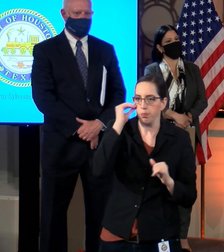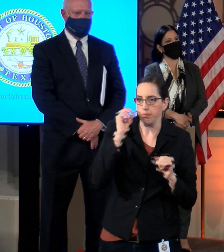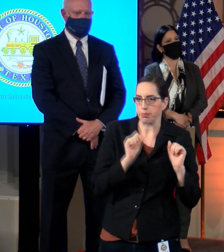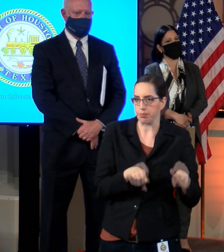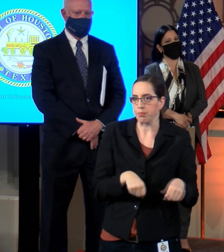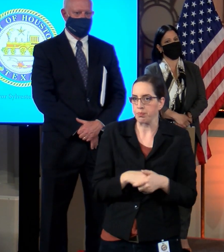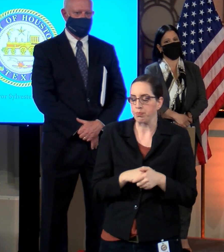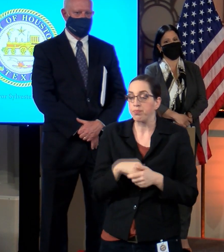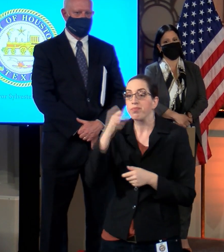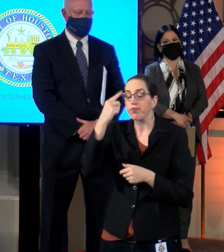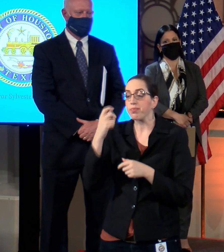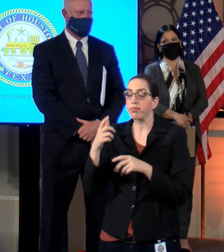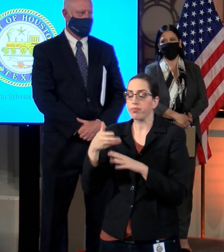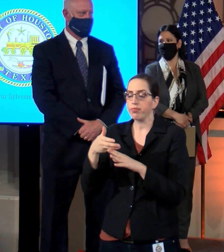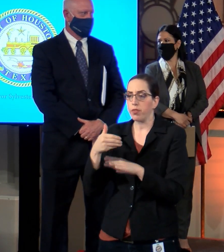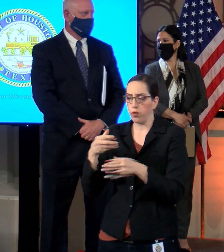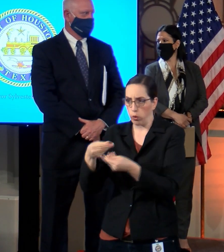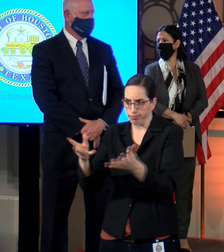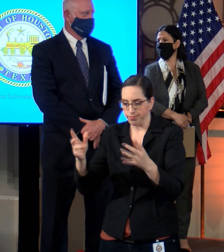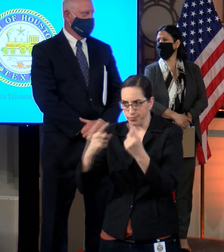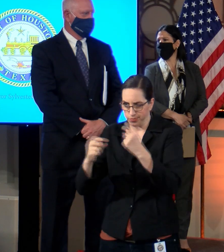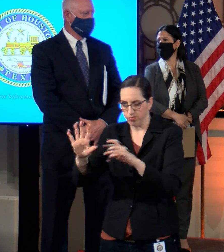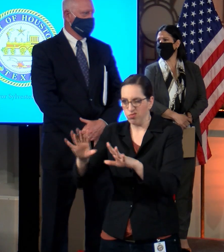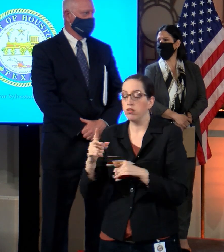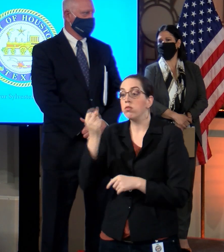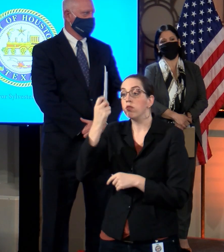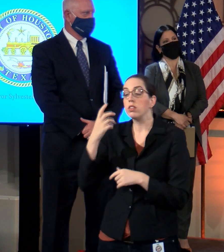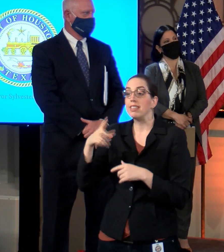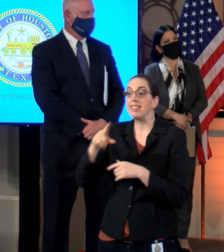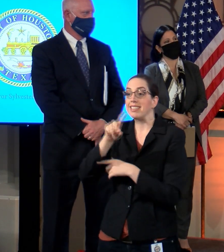I stop and open it up, and that is, as you know, the